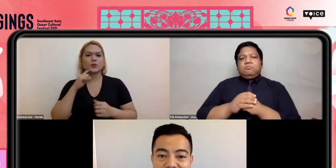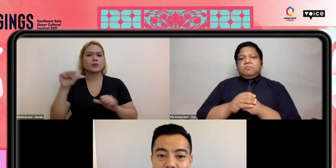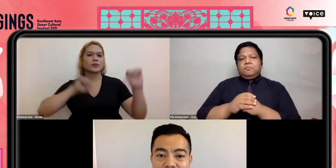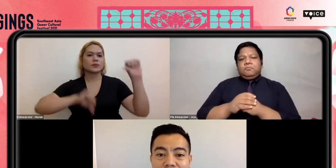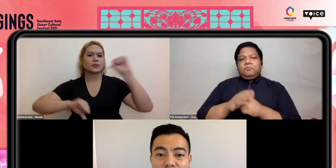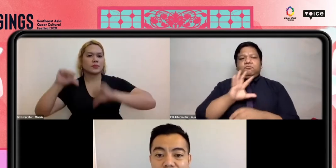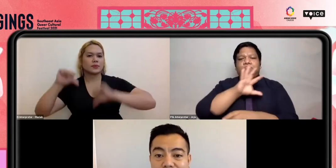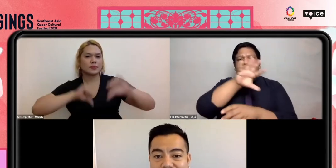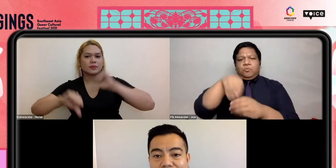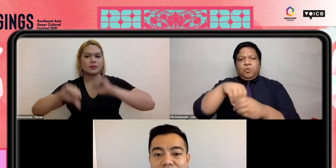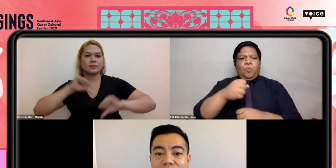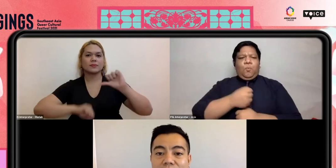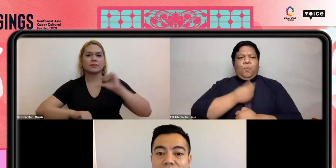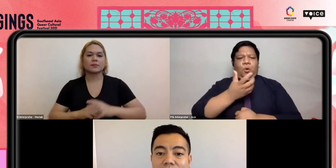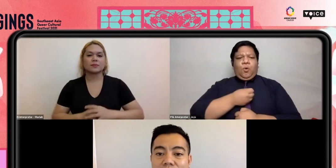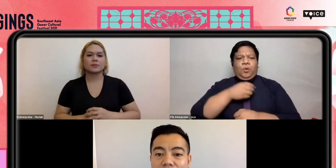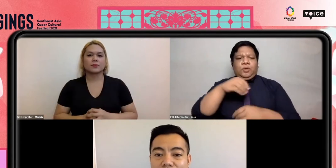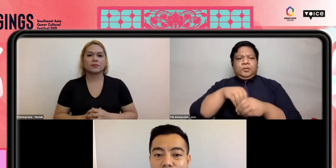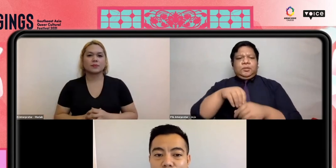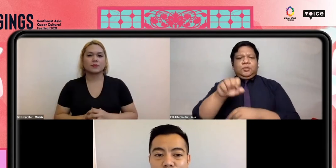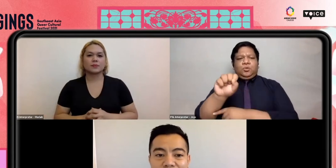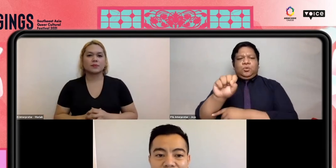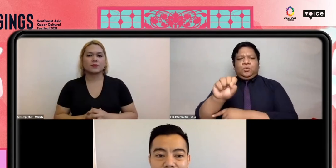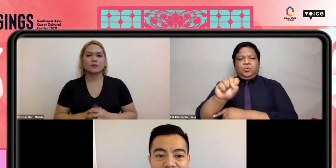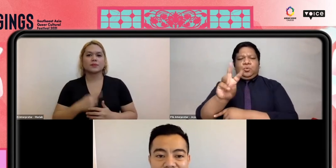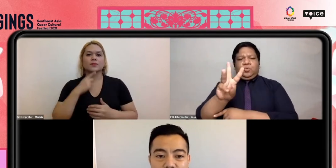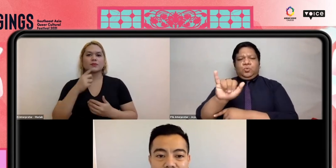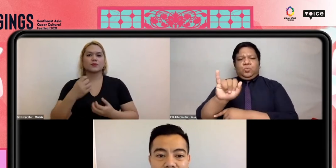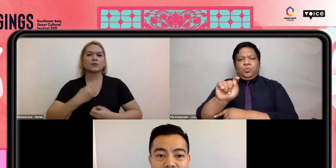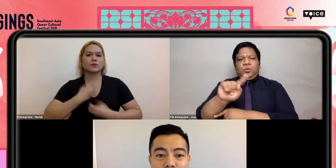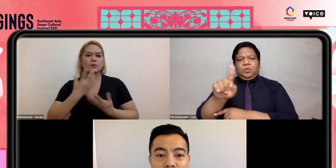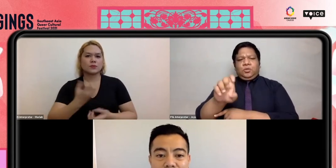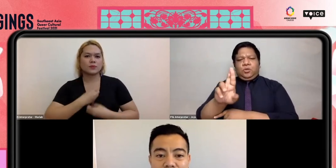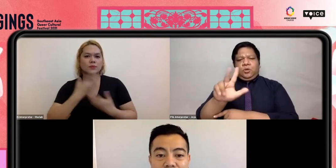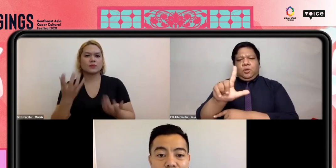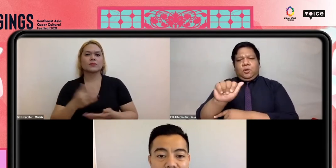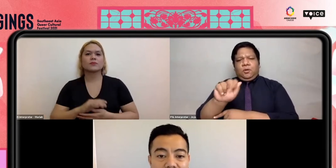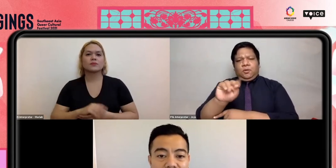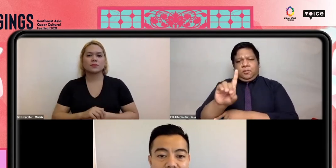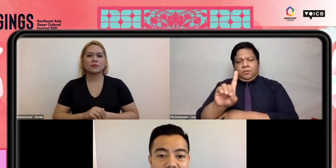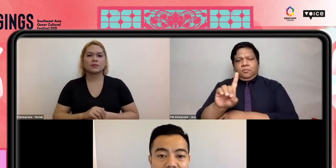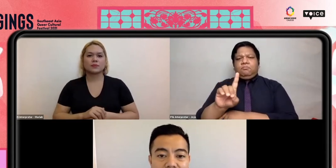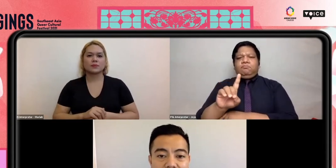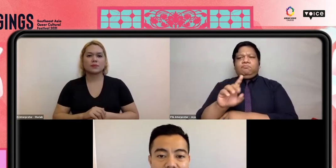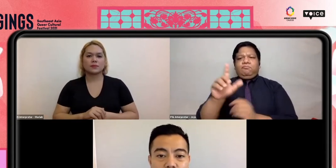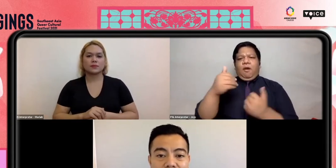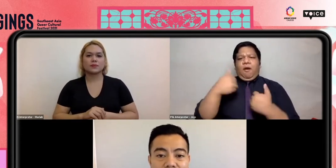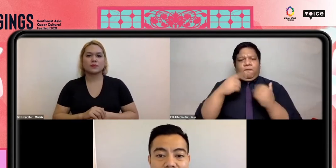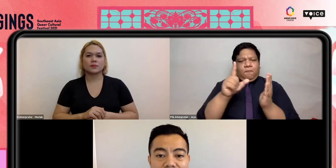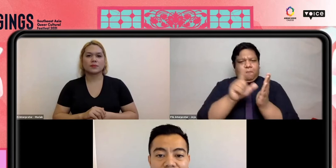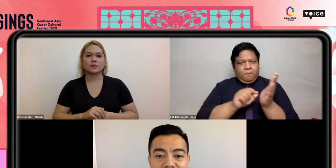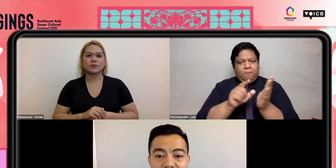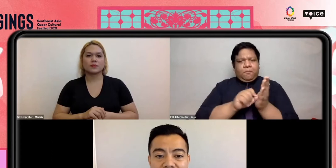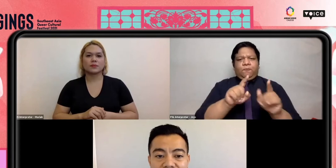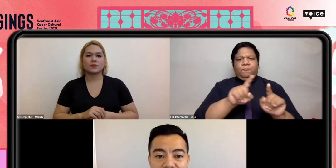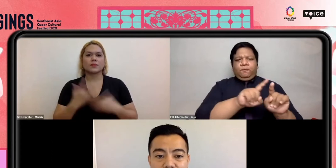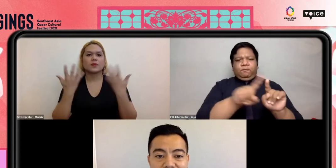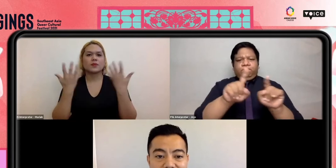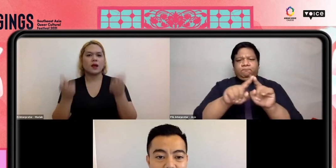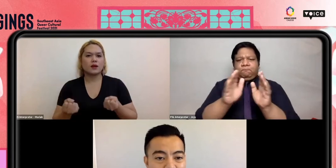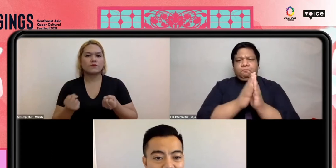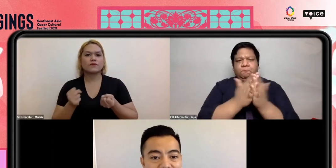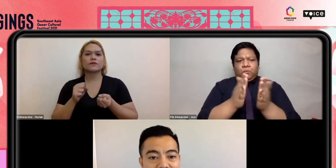poetry slams around Switzerland. Their poems have been accepted and published in Rattle, the Quarterly Literary